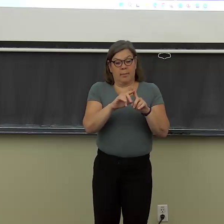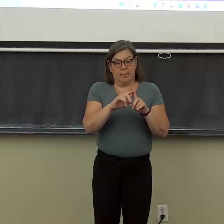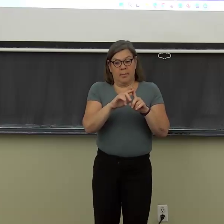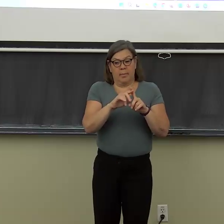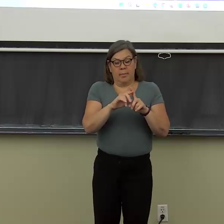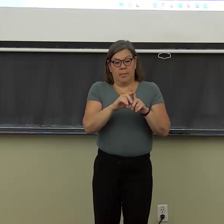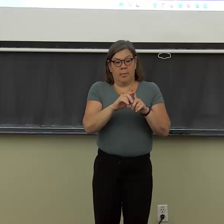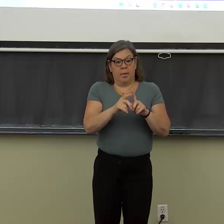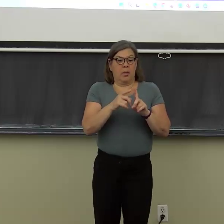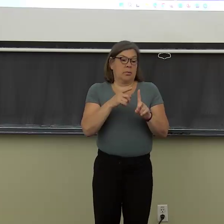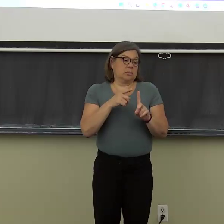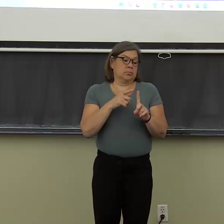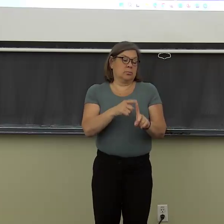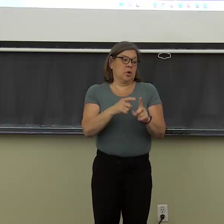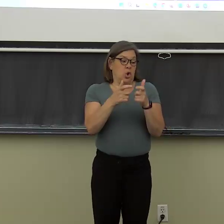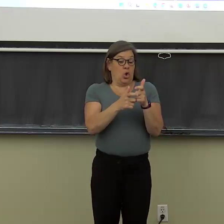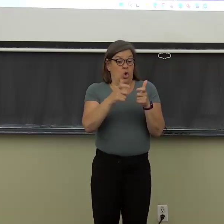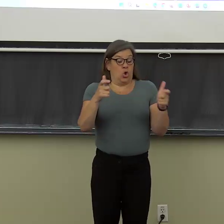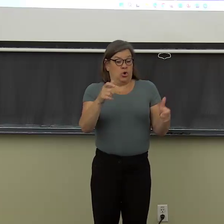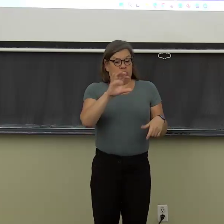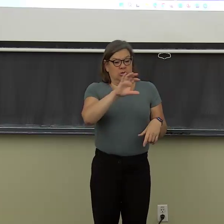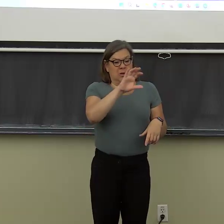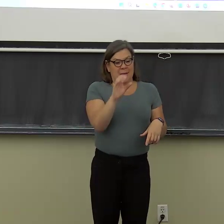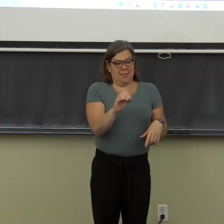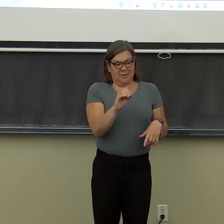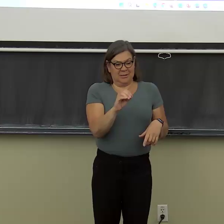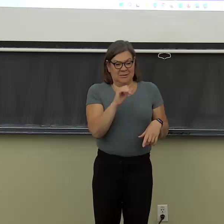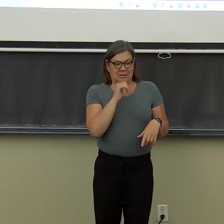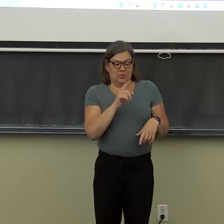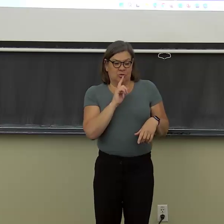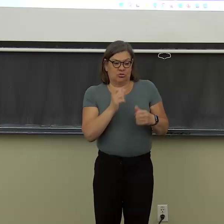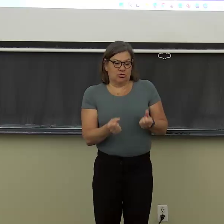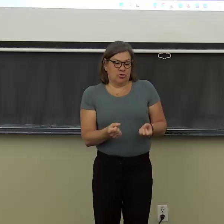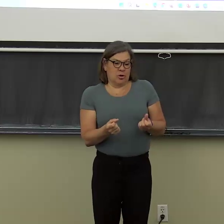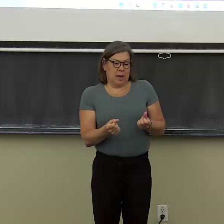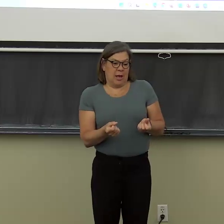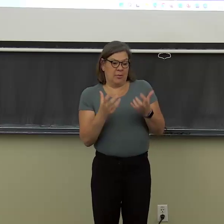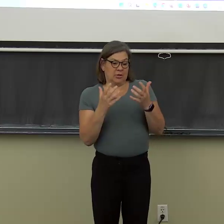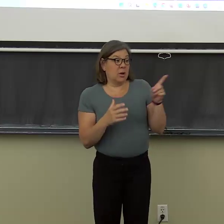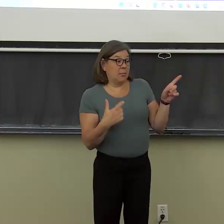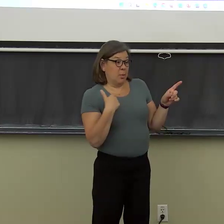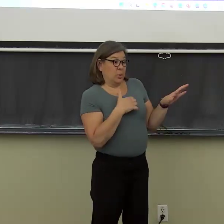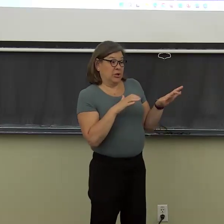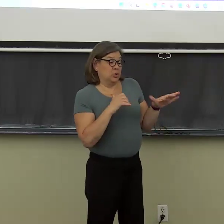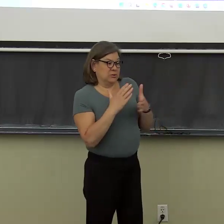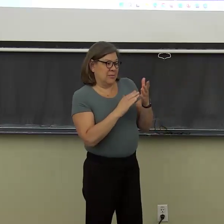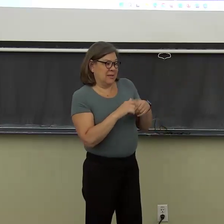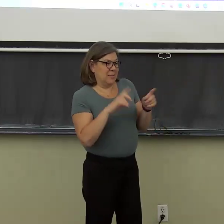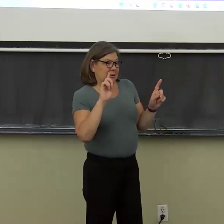pointing it to the large companies, I'm not sure how much that will. But we can do something about DQ.